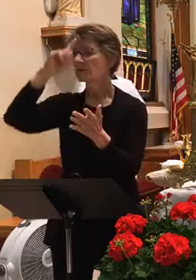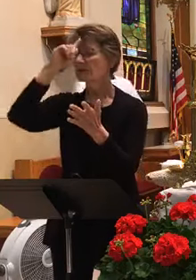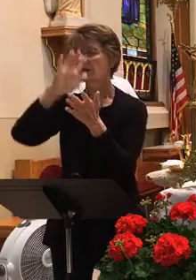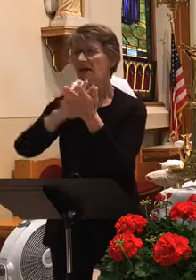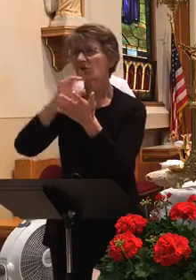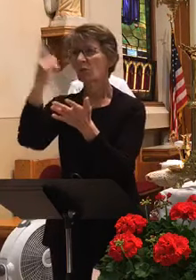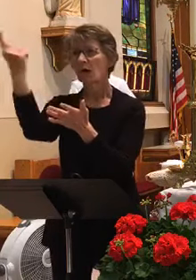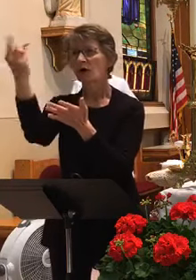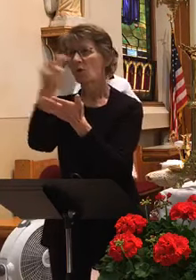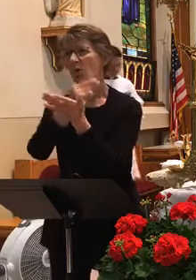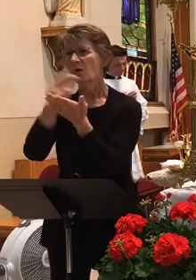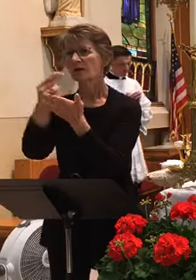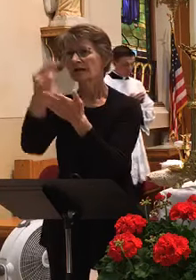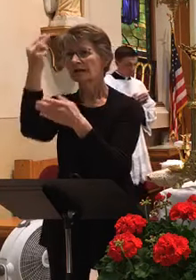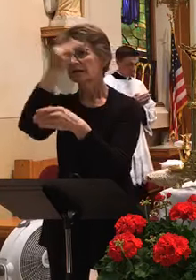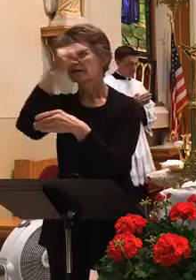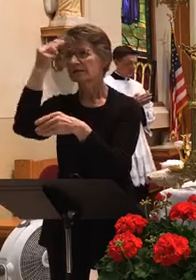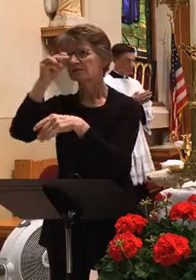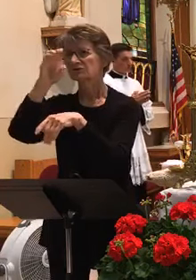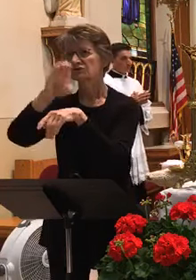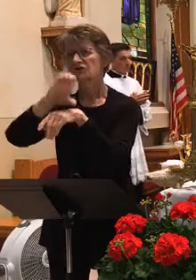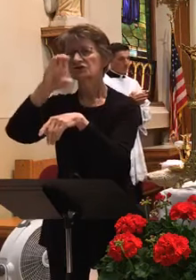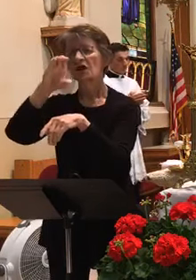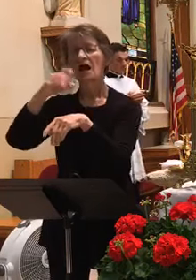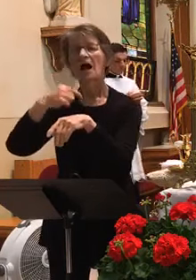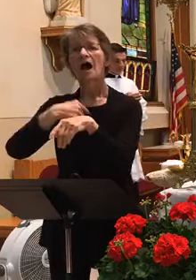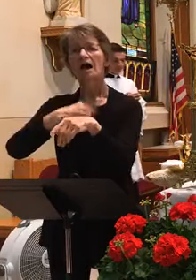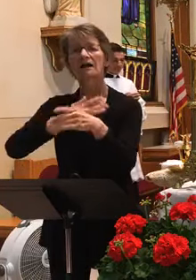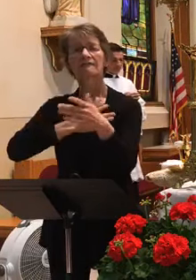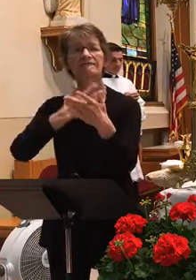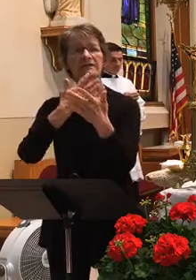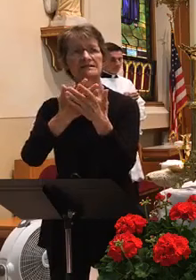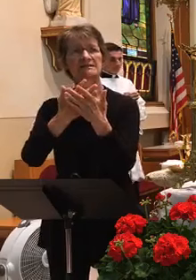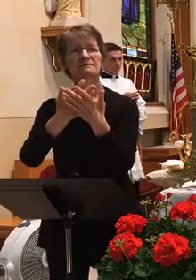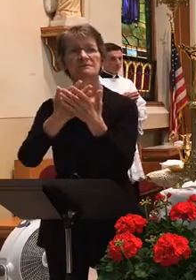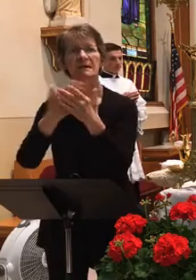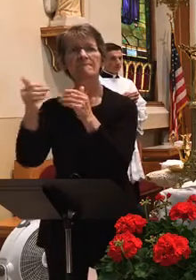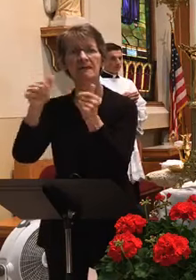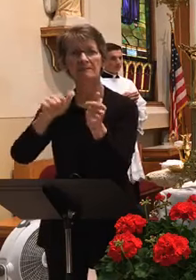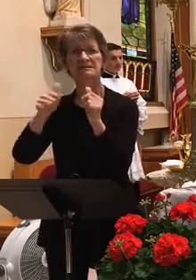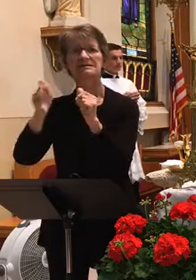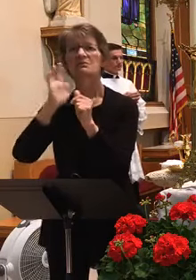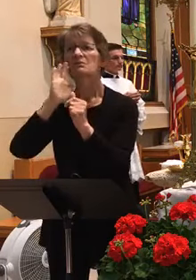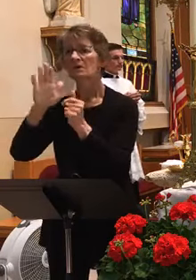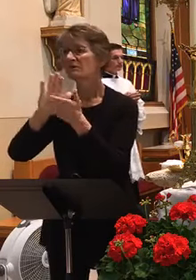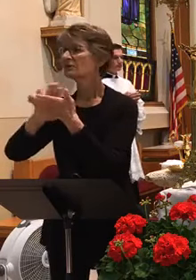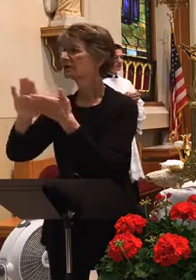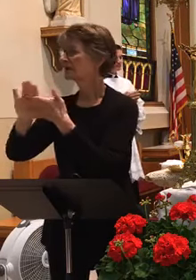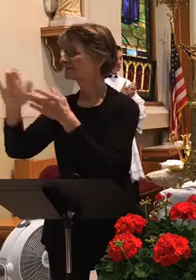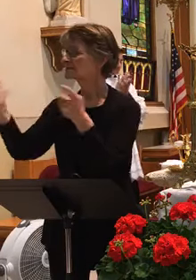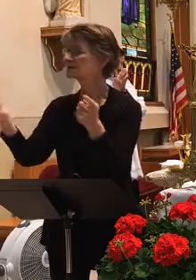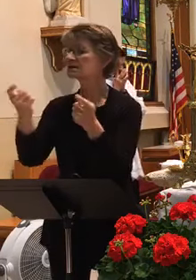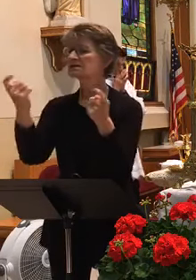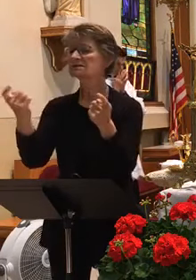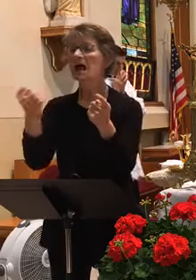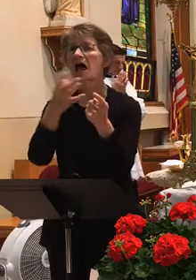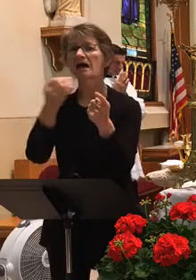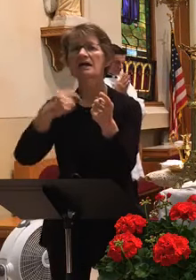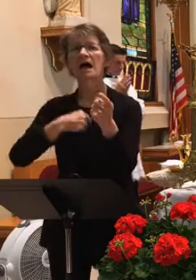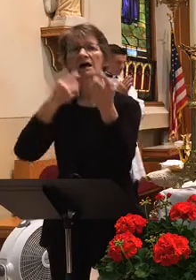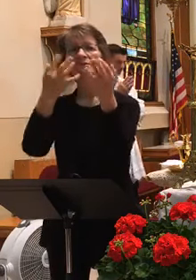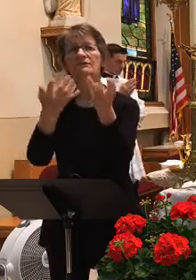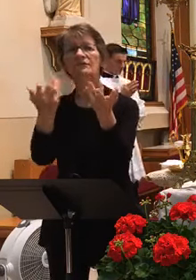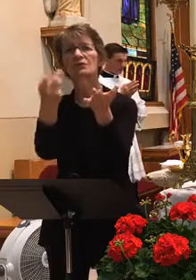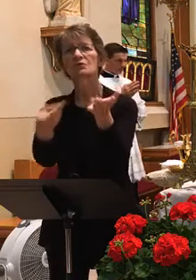believe in one holy, Catholic, and apostolic church. I confess one baptism for the forgiveness of sins, and I look forward